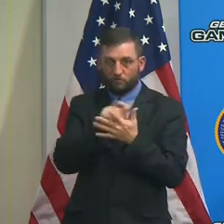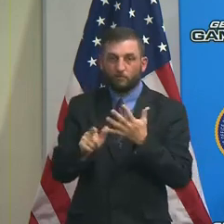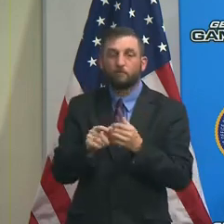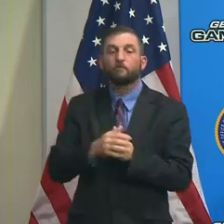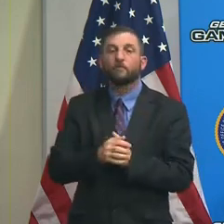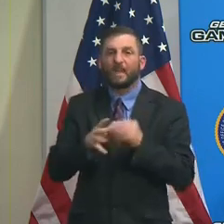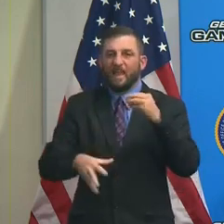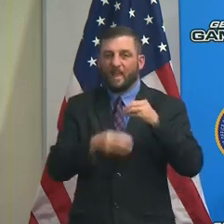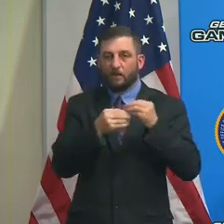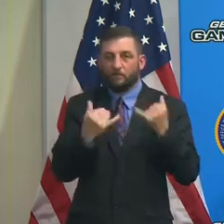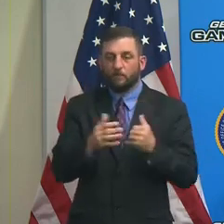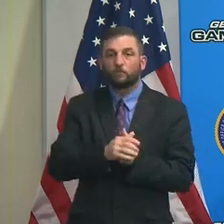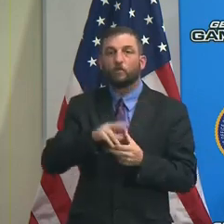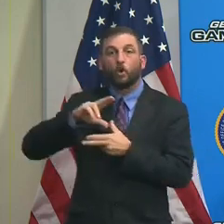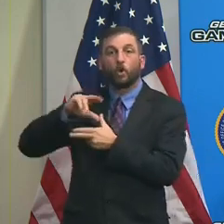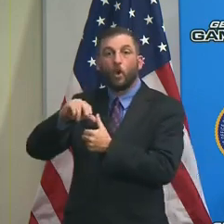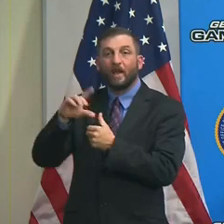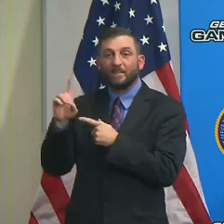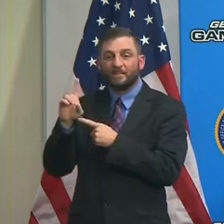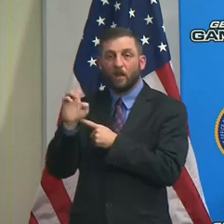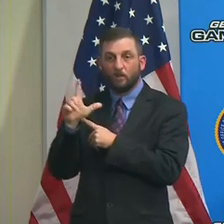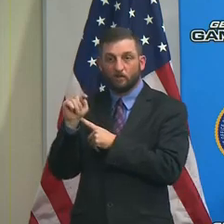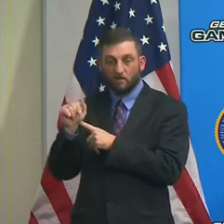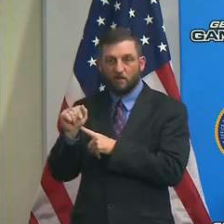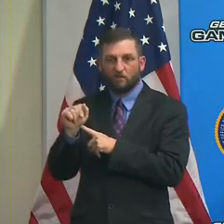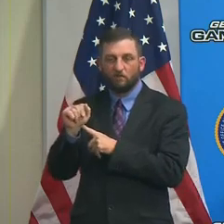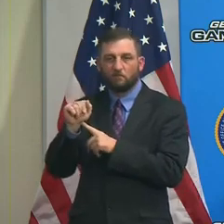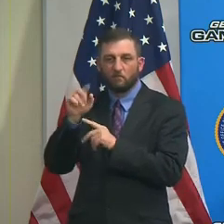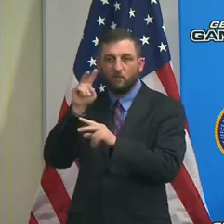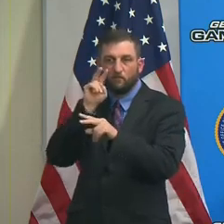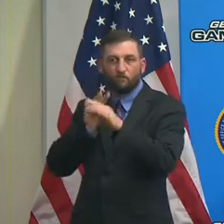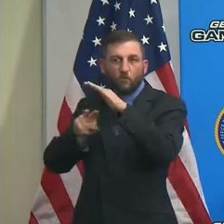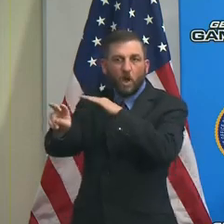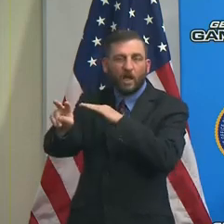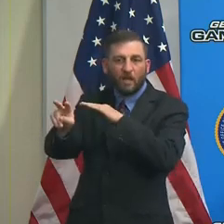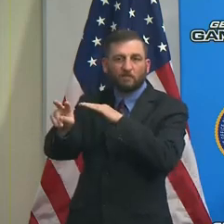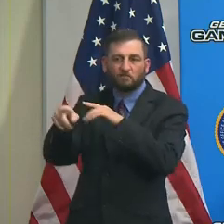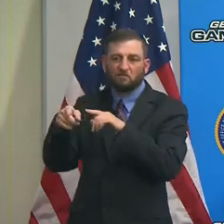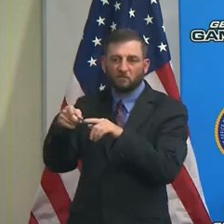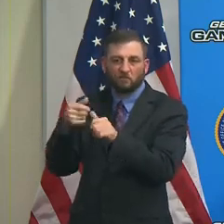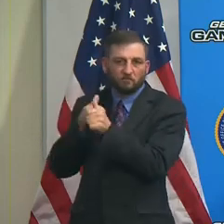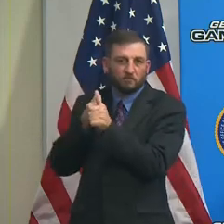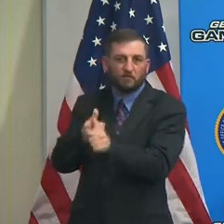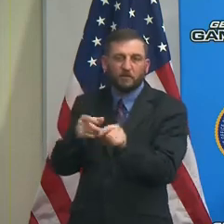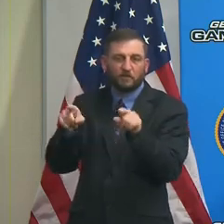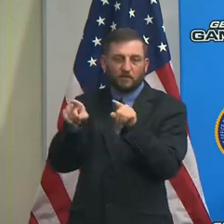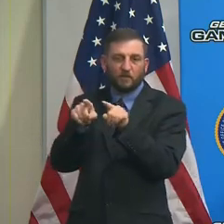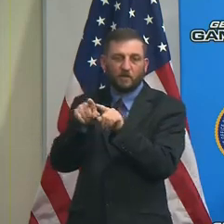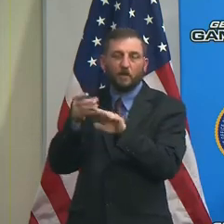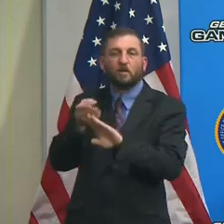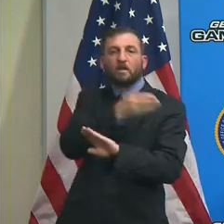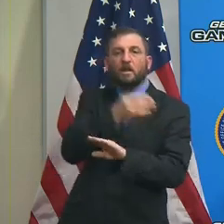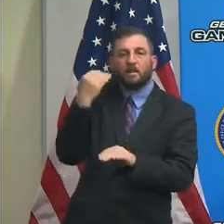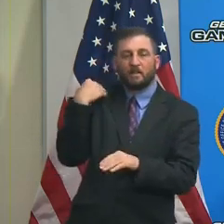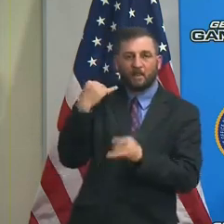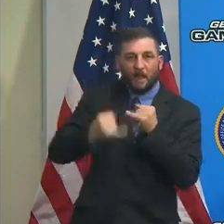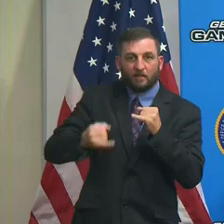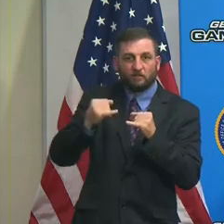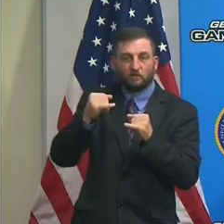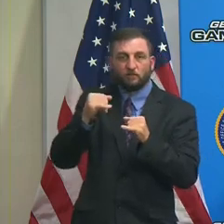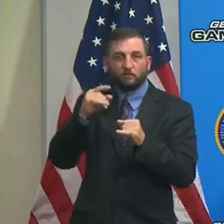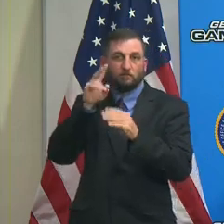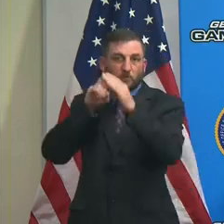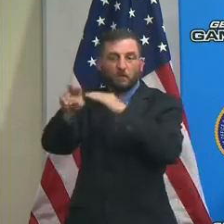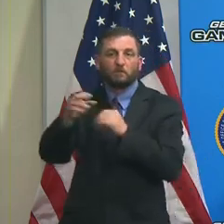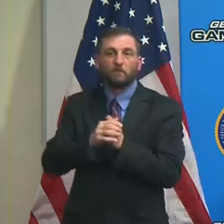Hurricane Delta is behaving much as it was forecasted to at our last update. We do know that tropical storm force